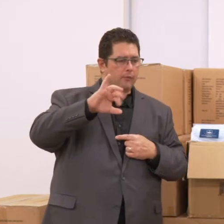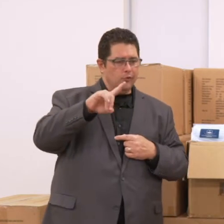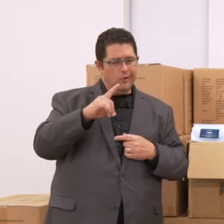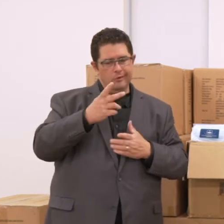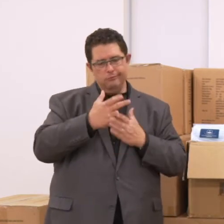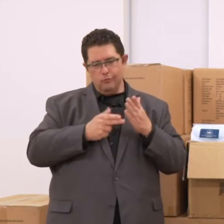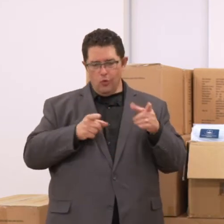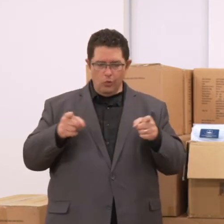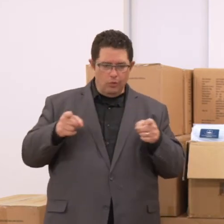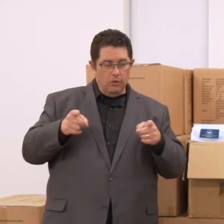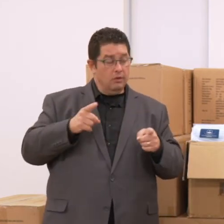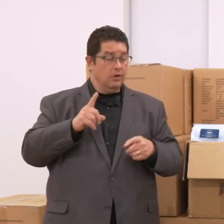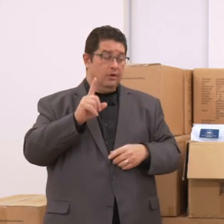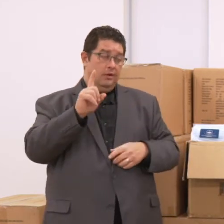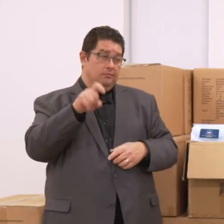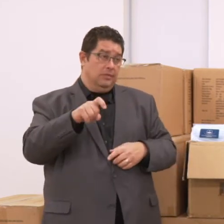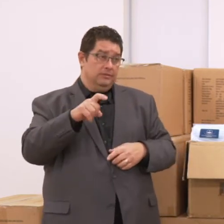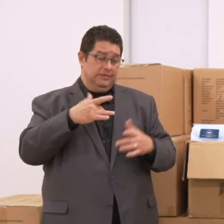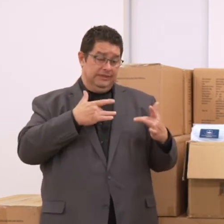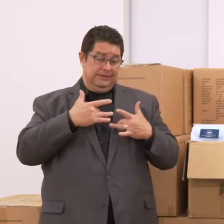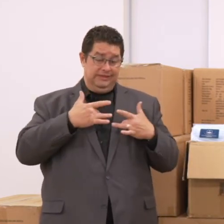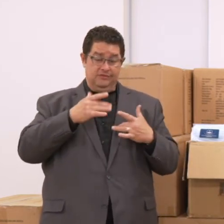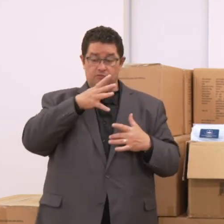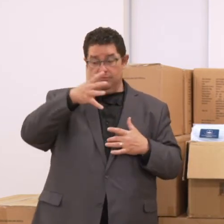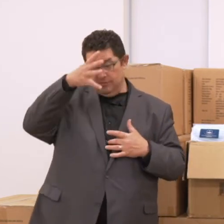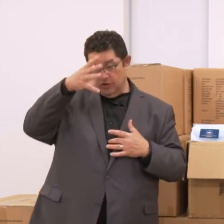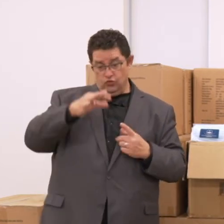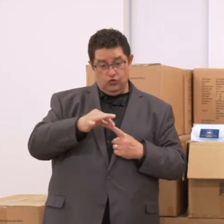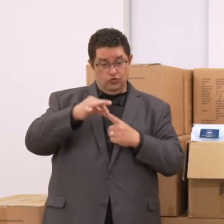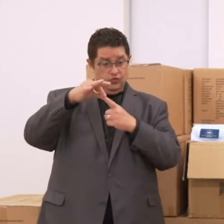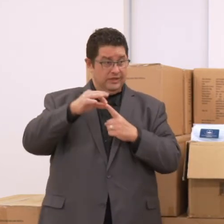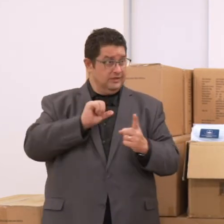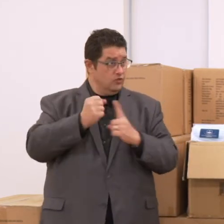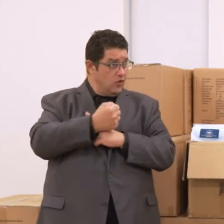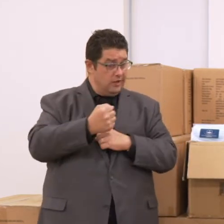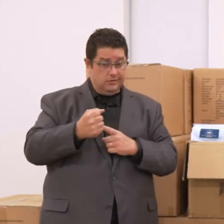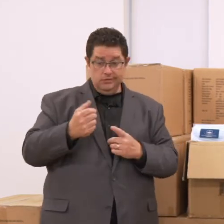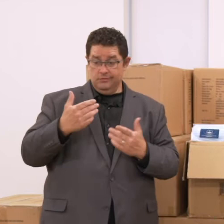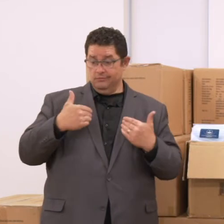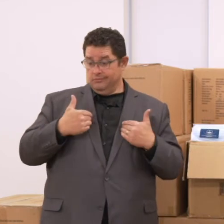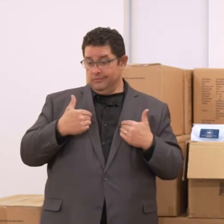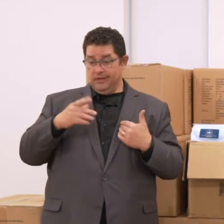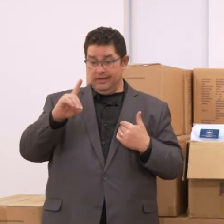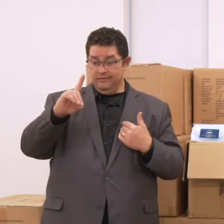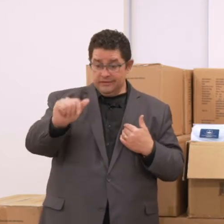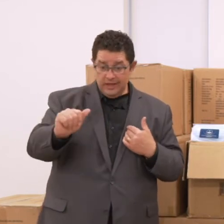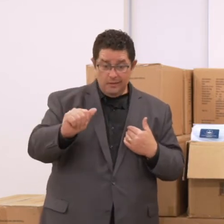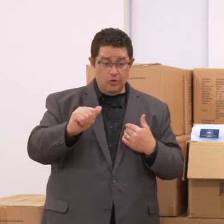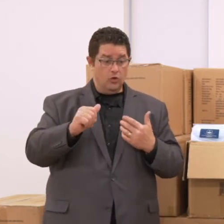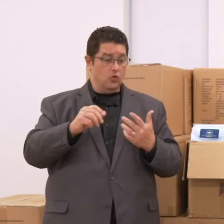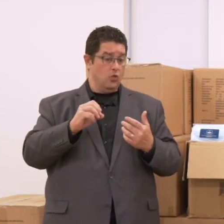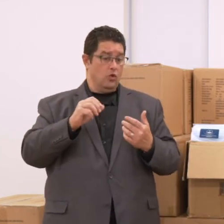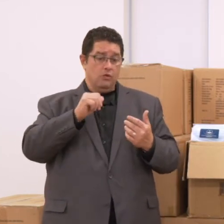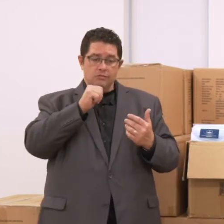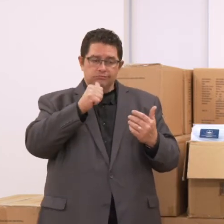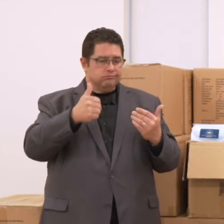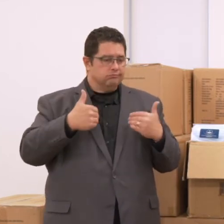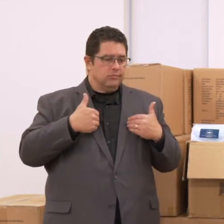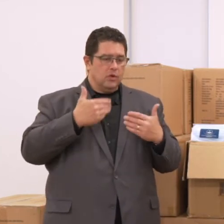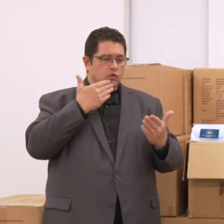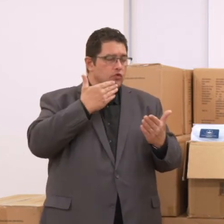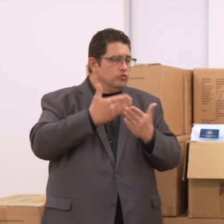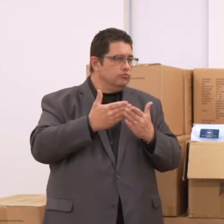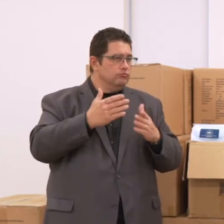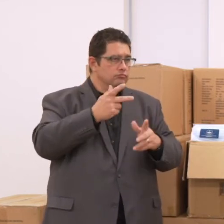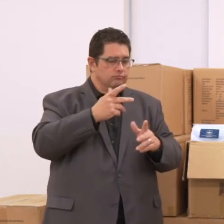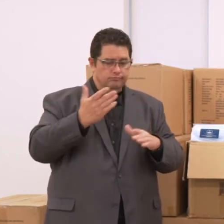very sensitive to parents who have unique situations, who have kids that are disabled, who don't have good childcare options, and we have to make sure that we're